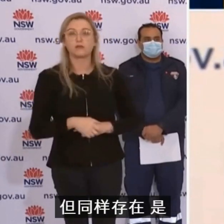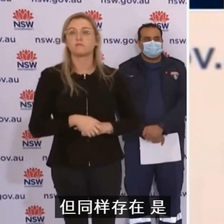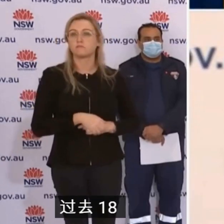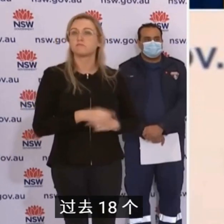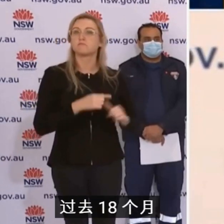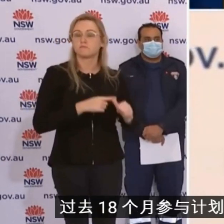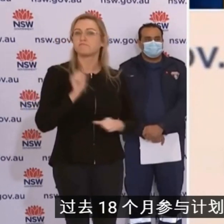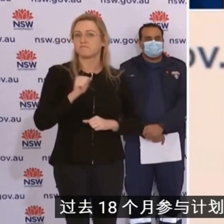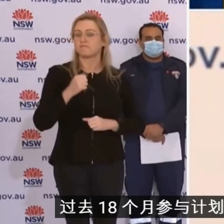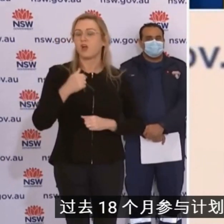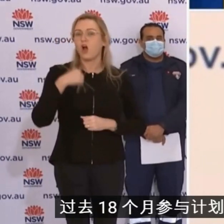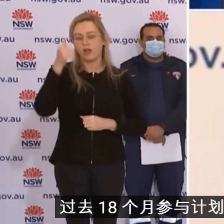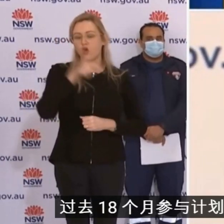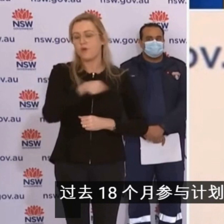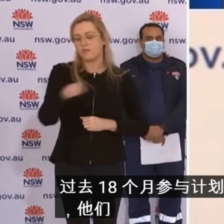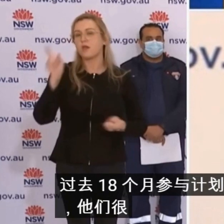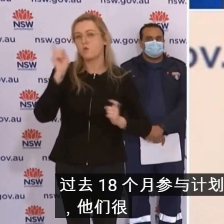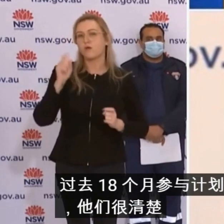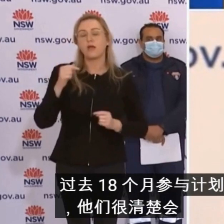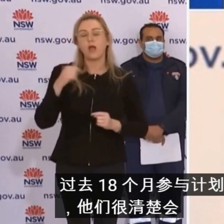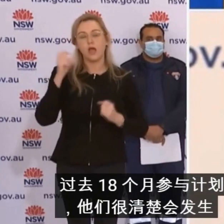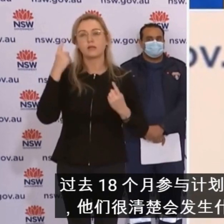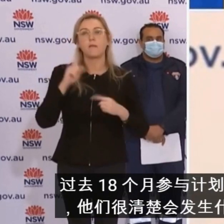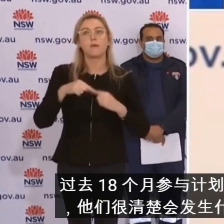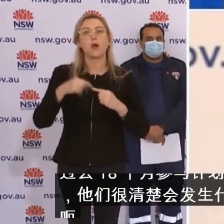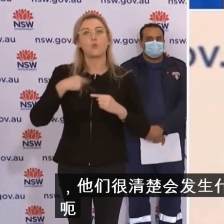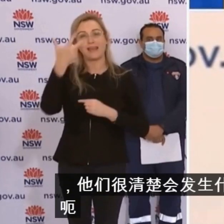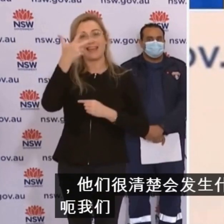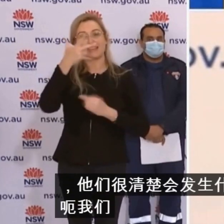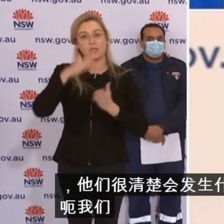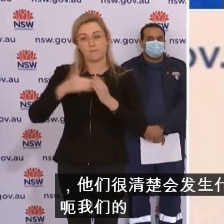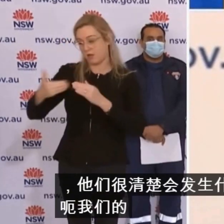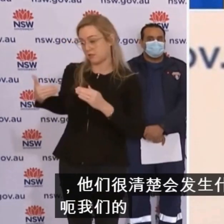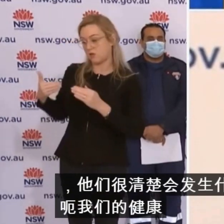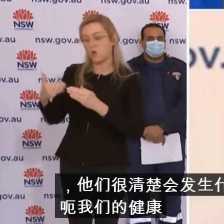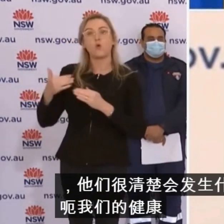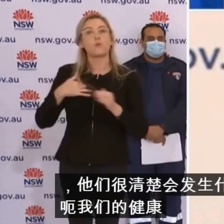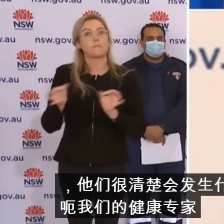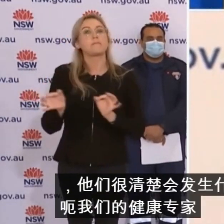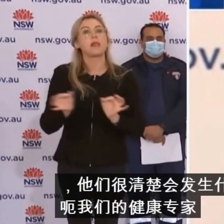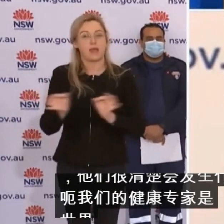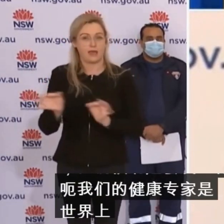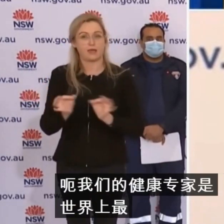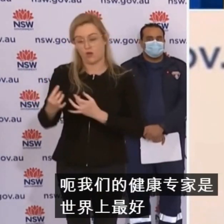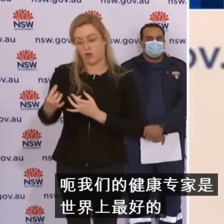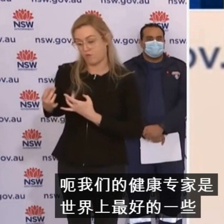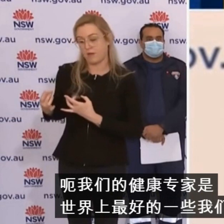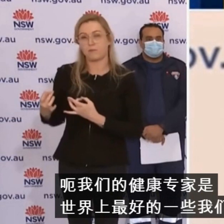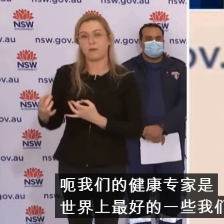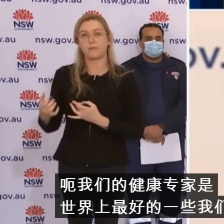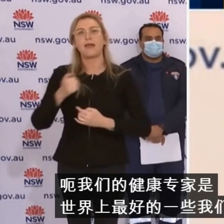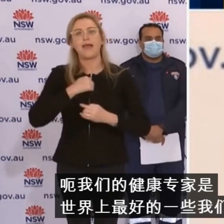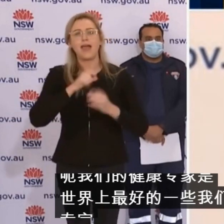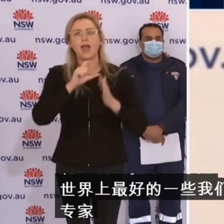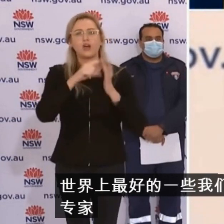the planning for the last 18 months and are well aware of what to expect. Our health experts are some of the best in the world.